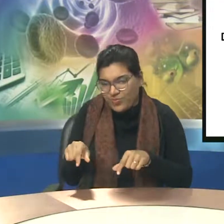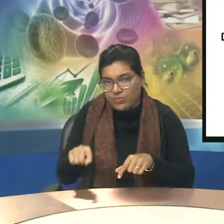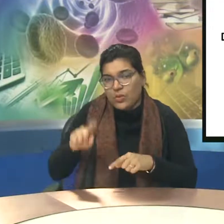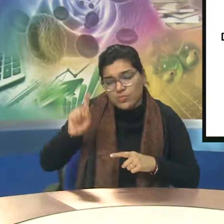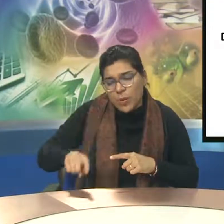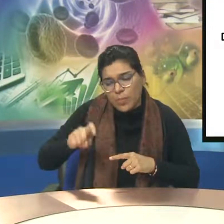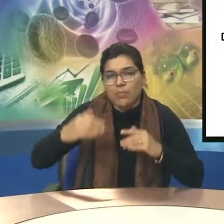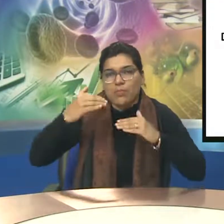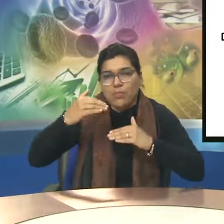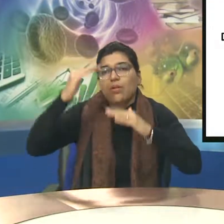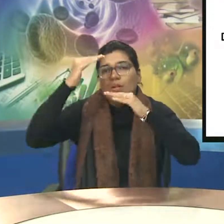You press